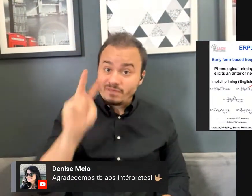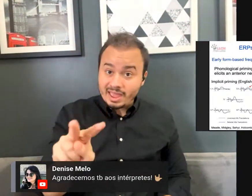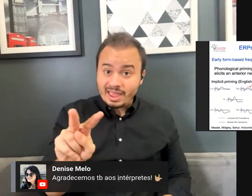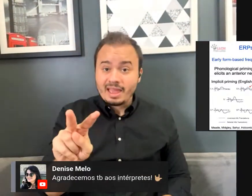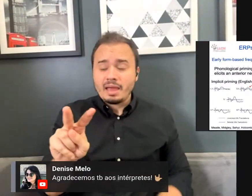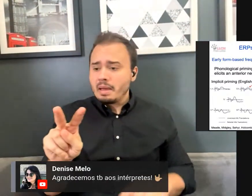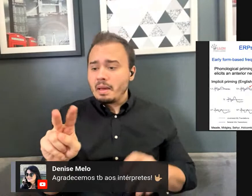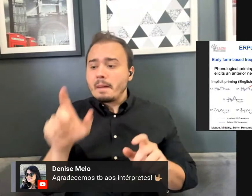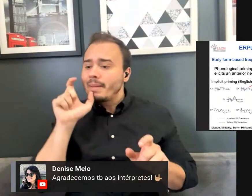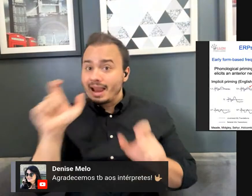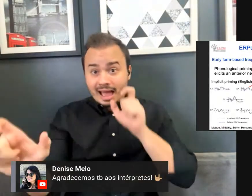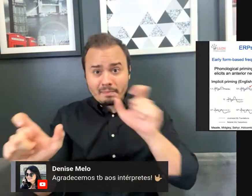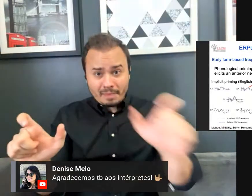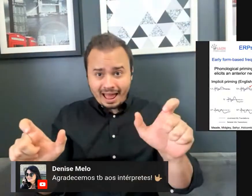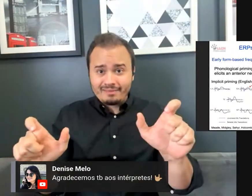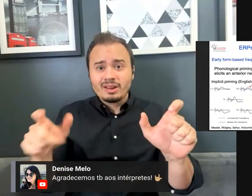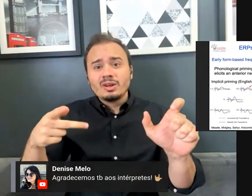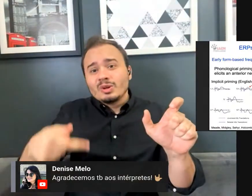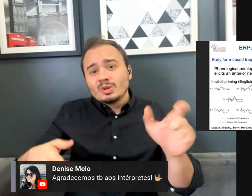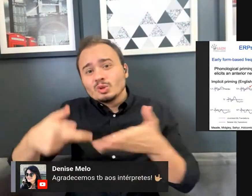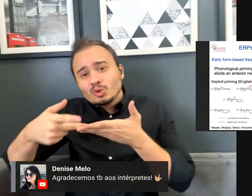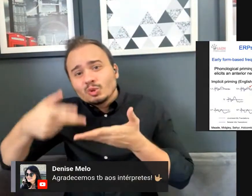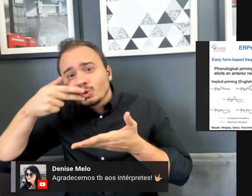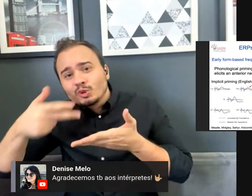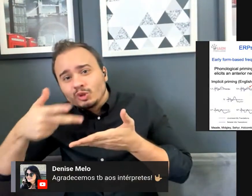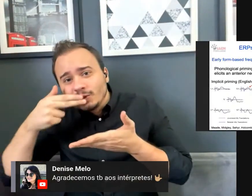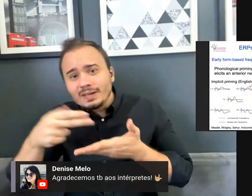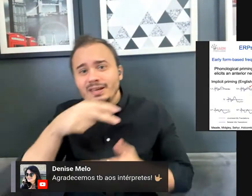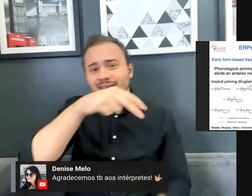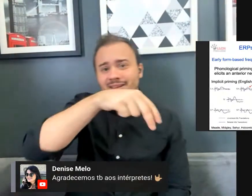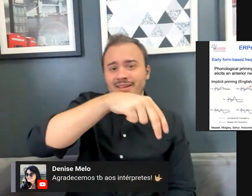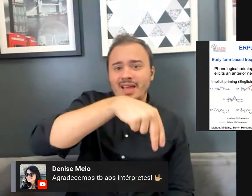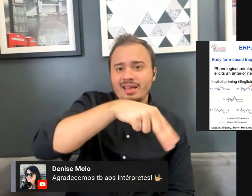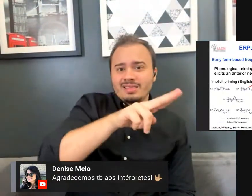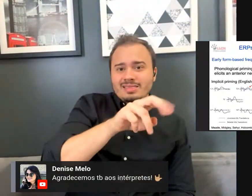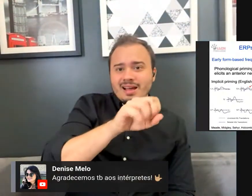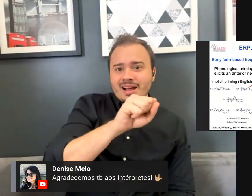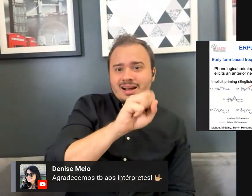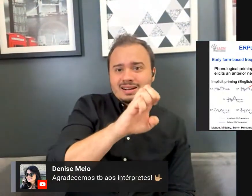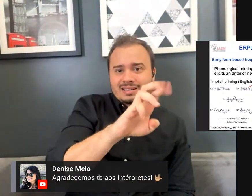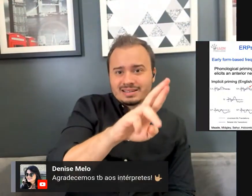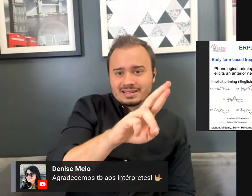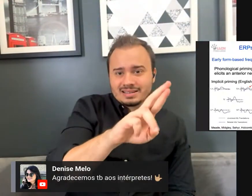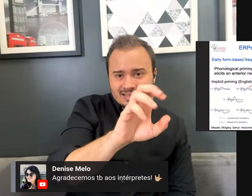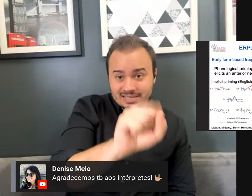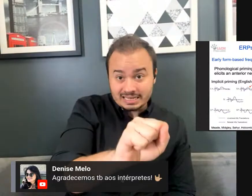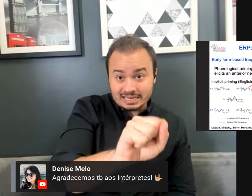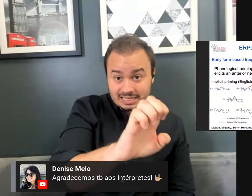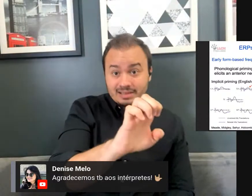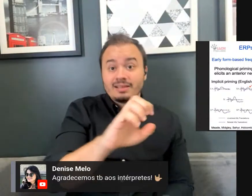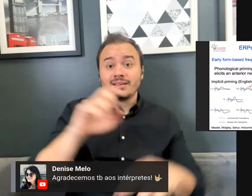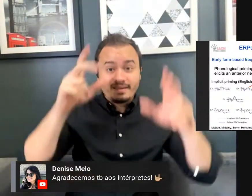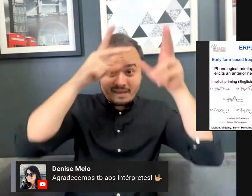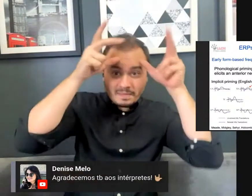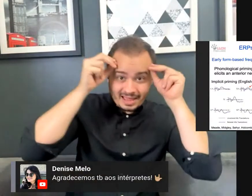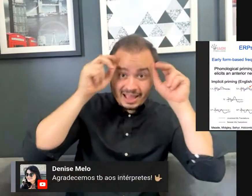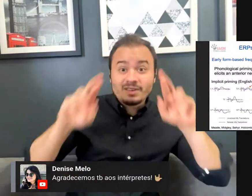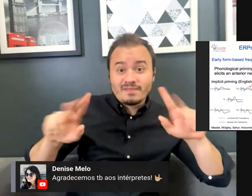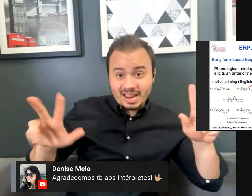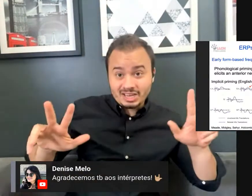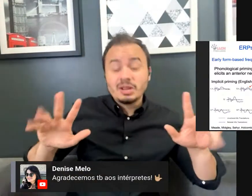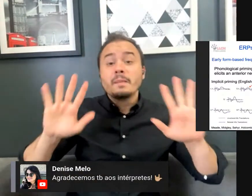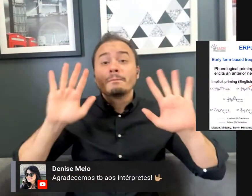the phonological effect was anterior in this anterior region. So compared, so when you